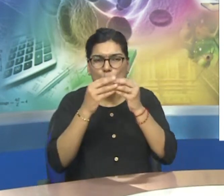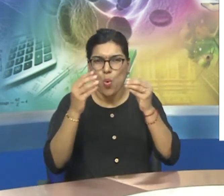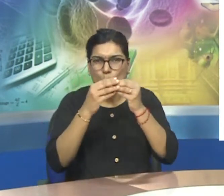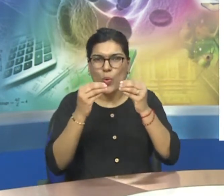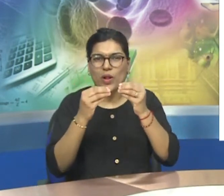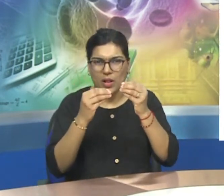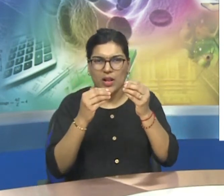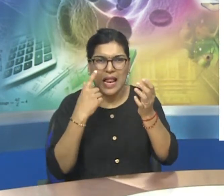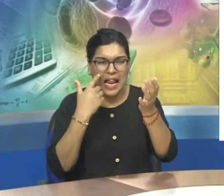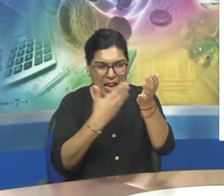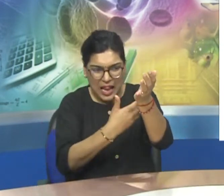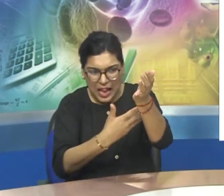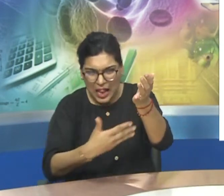medical